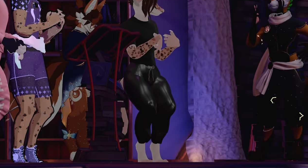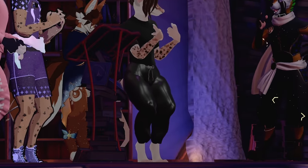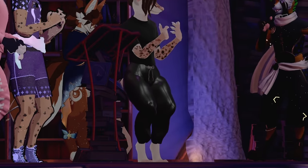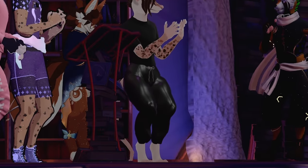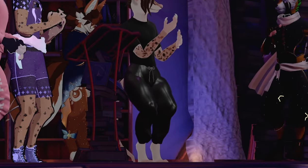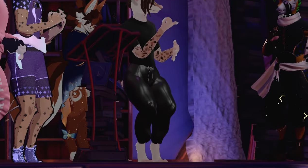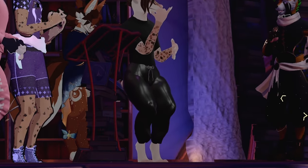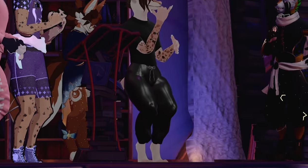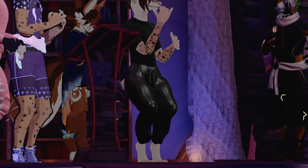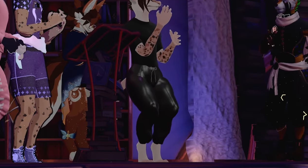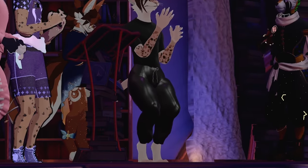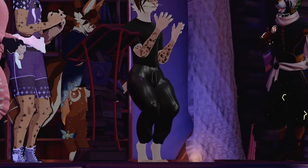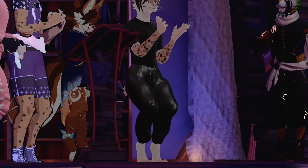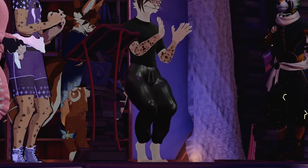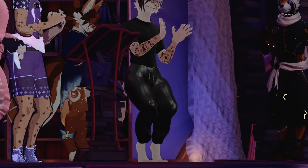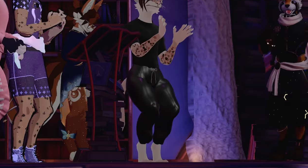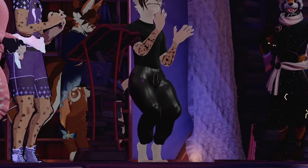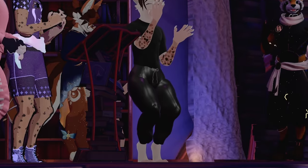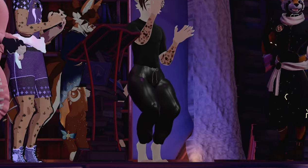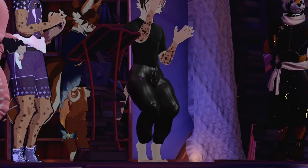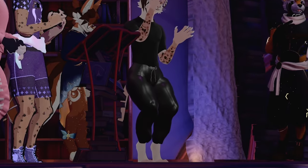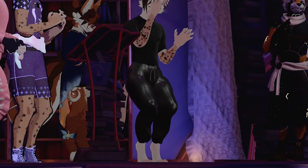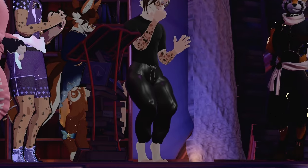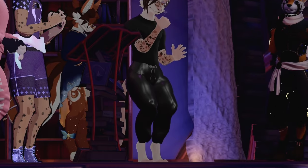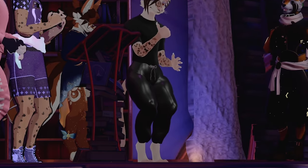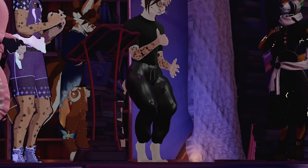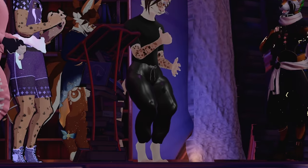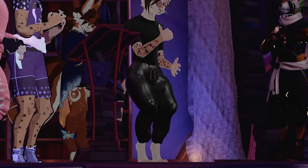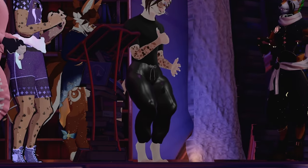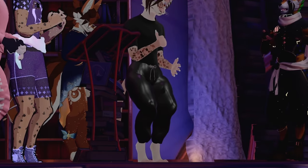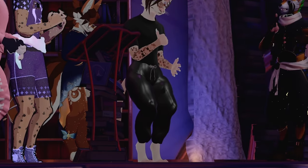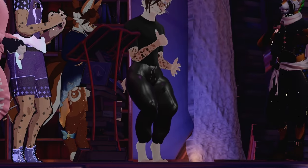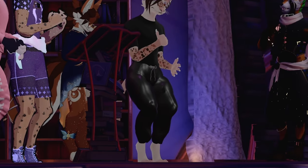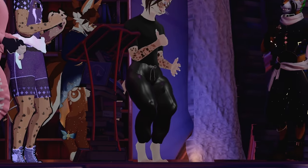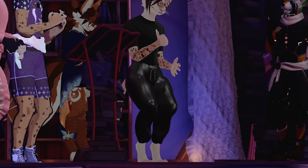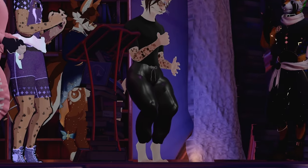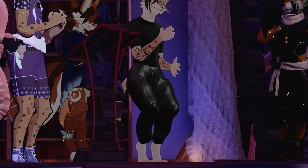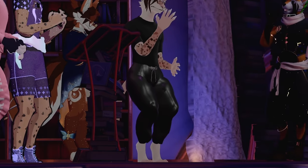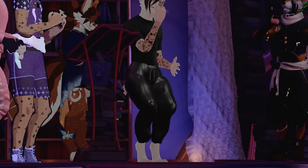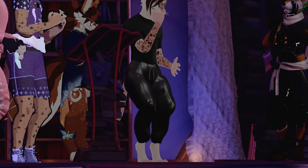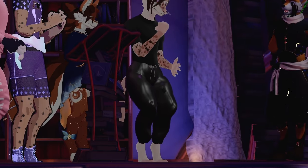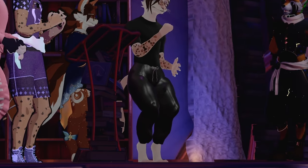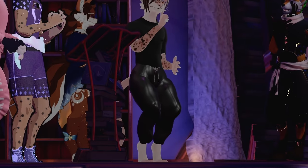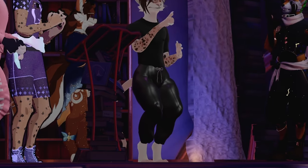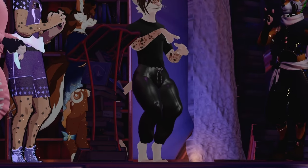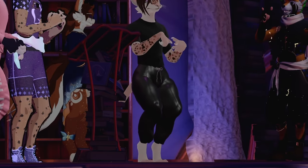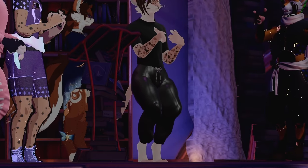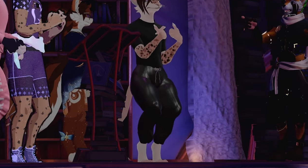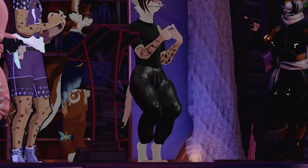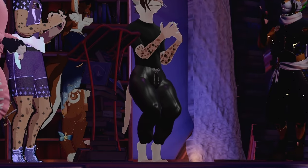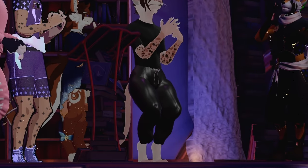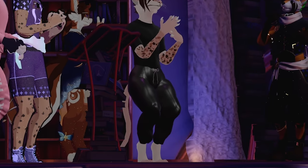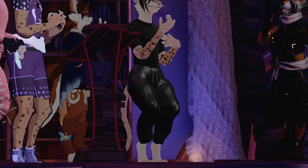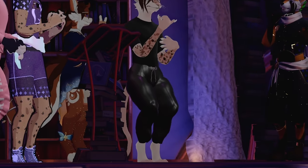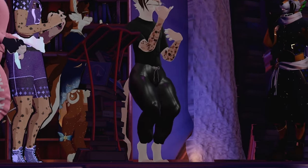I know for myself, I have used VR sign language in real life before on accident. Have you done that